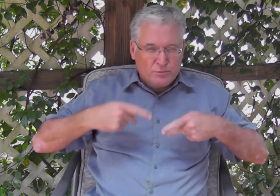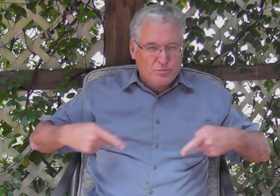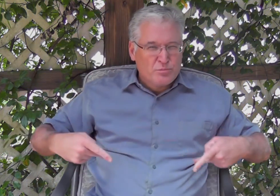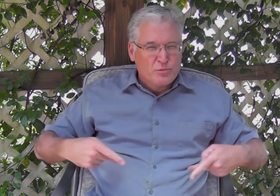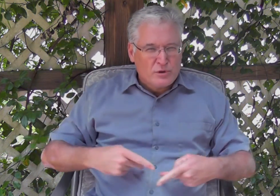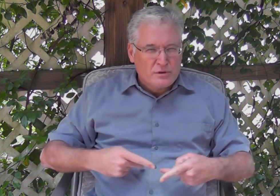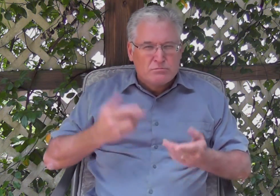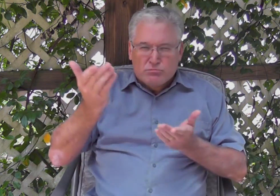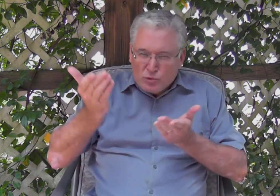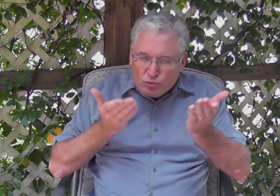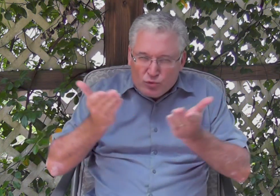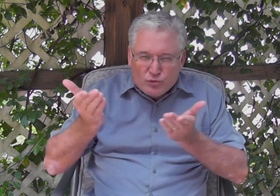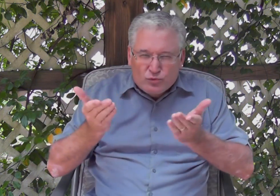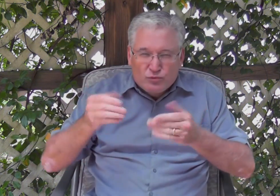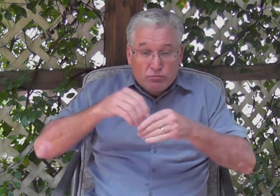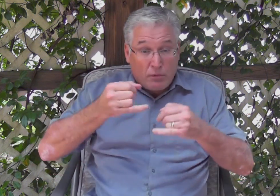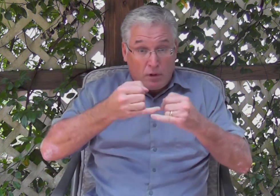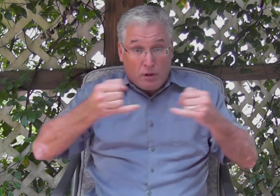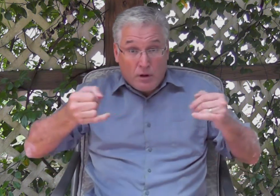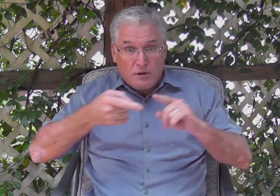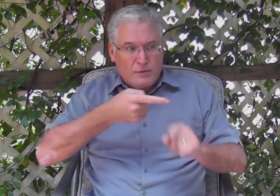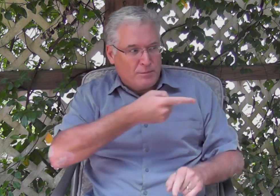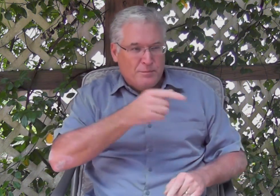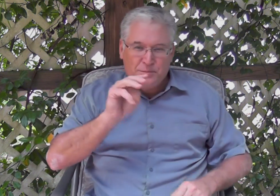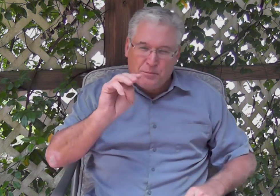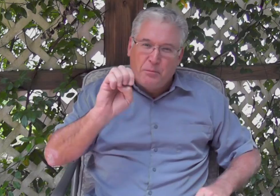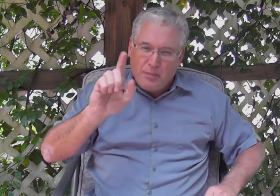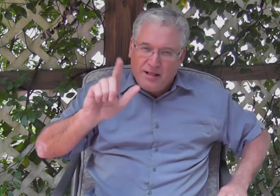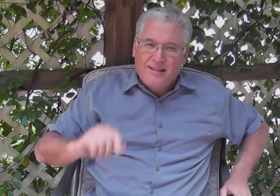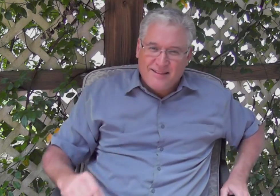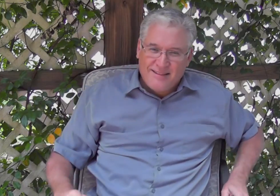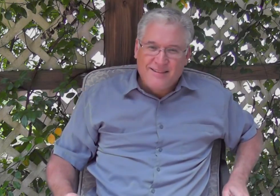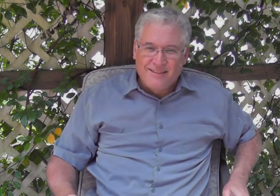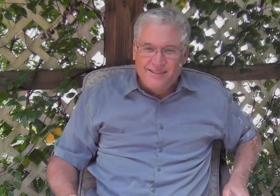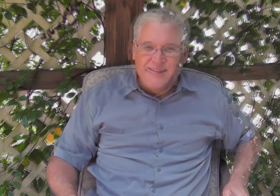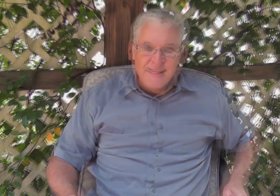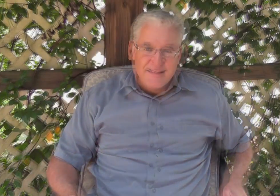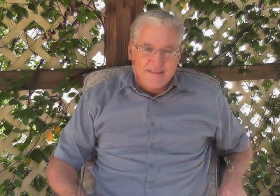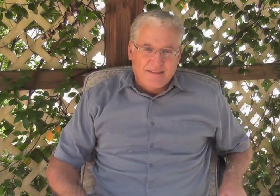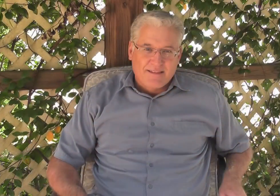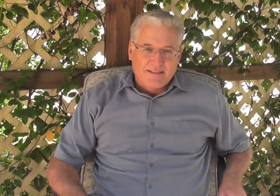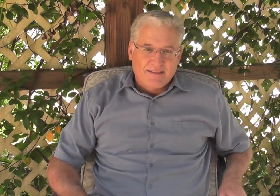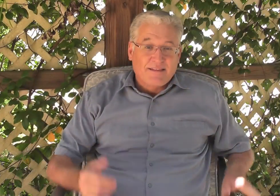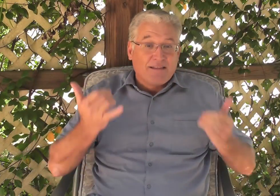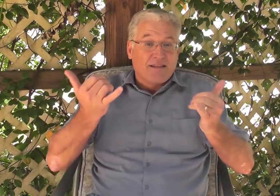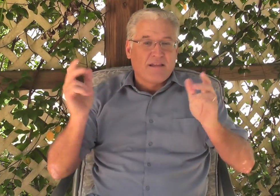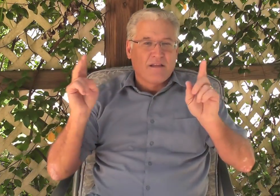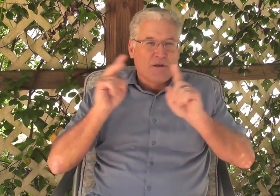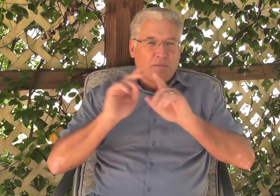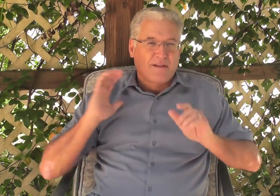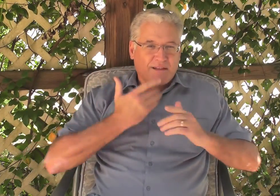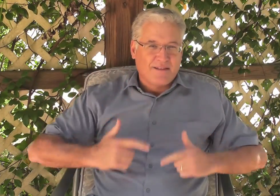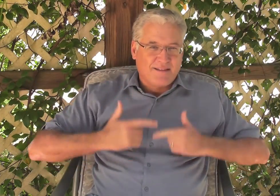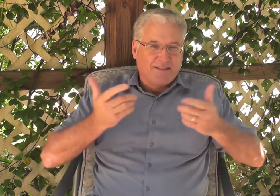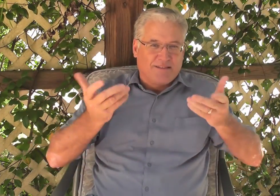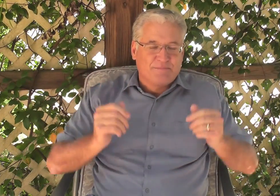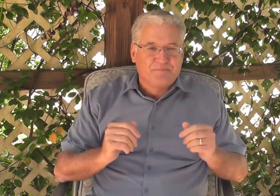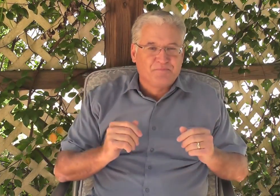greater. Christ is the perfect priest king who serves in the line of Melchizedek. Now, let's apply this to